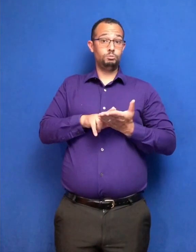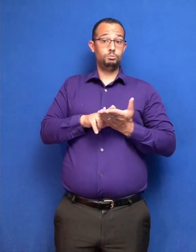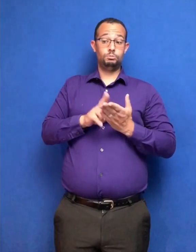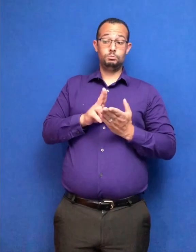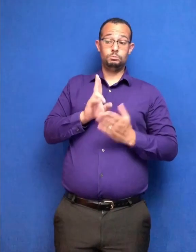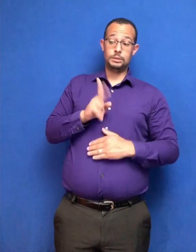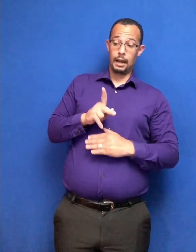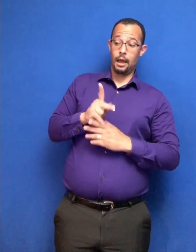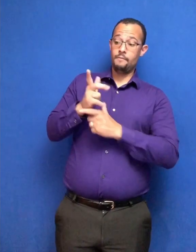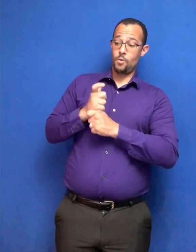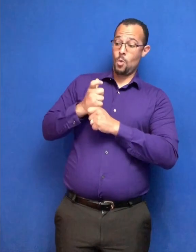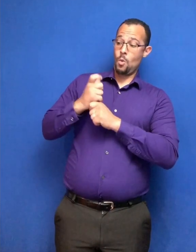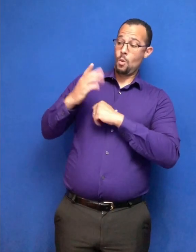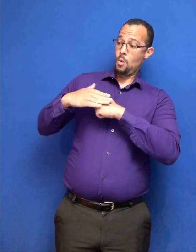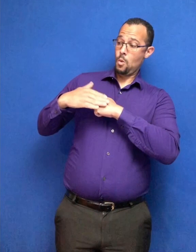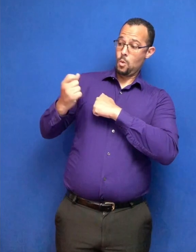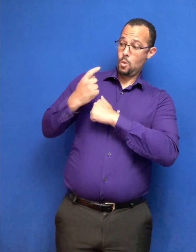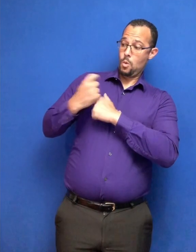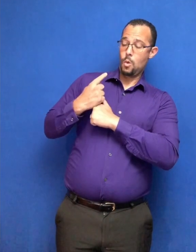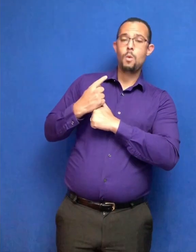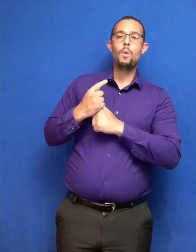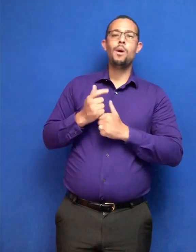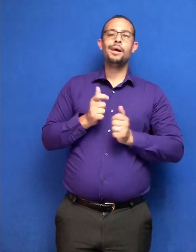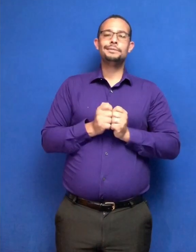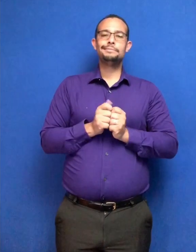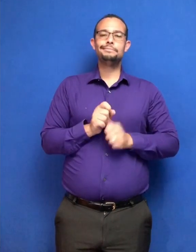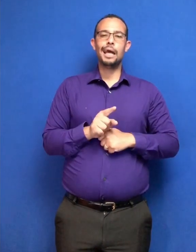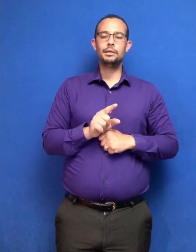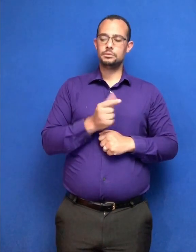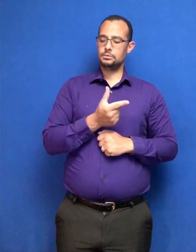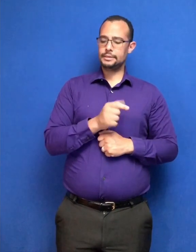text Get Emergency, no spaces.